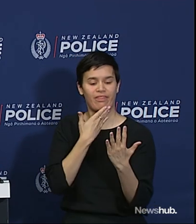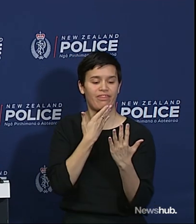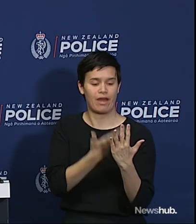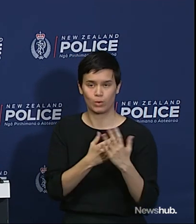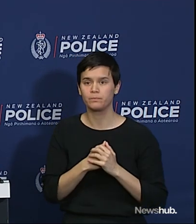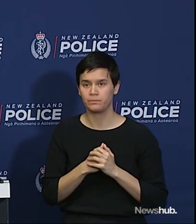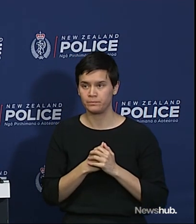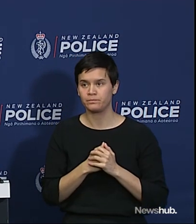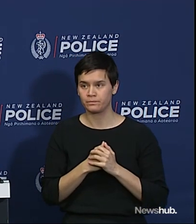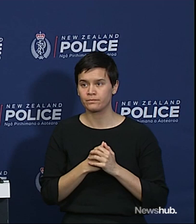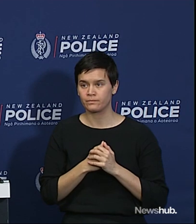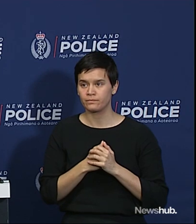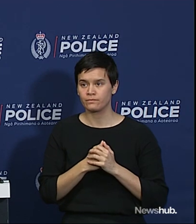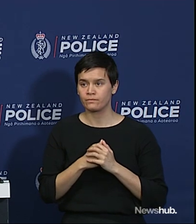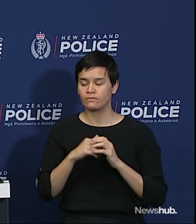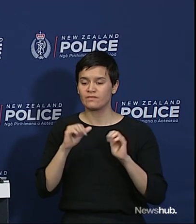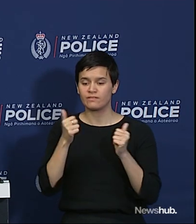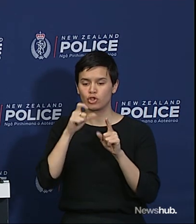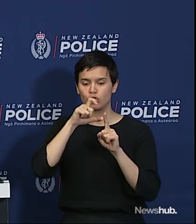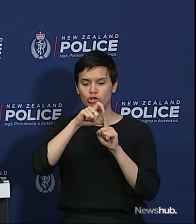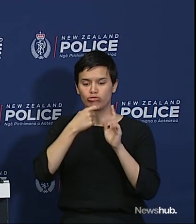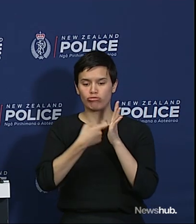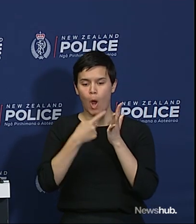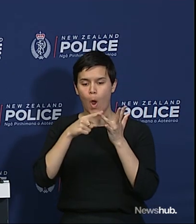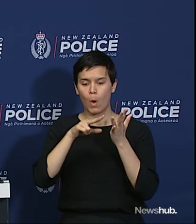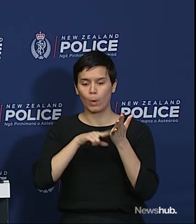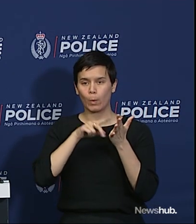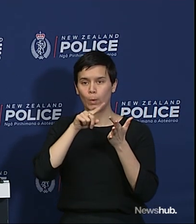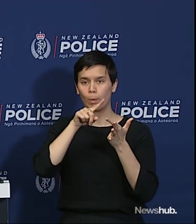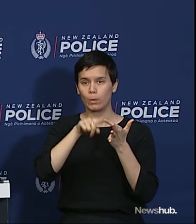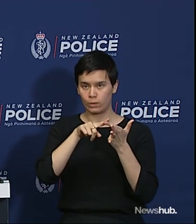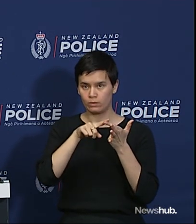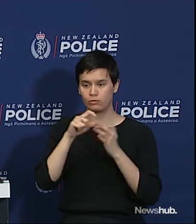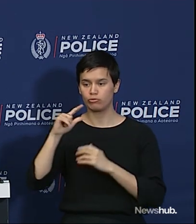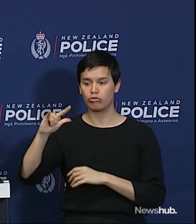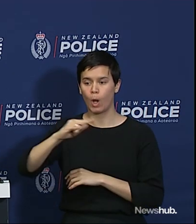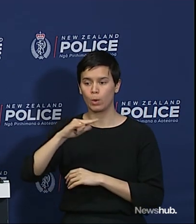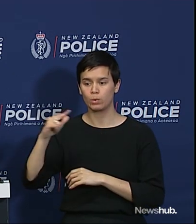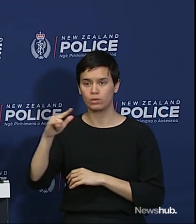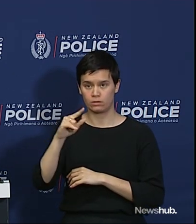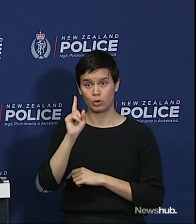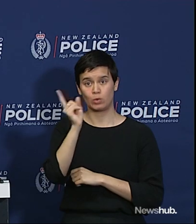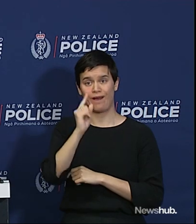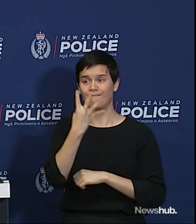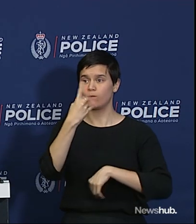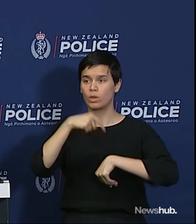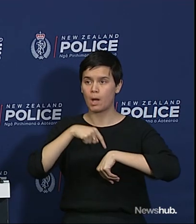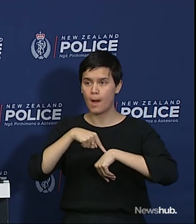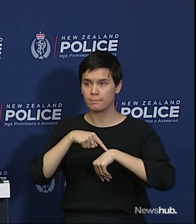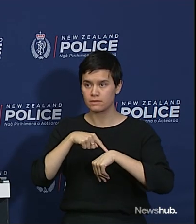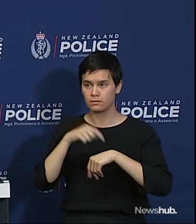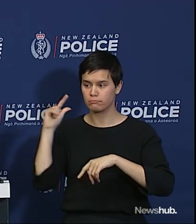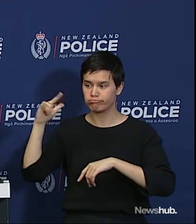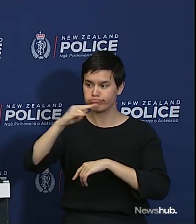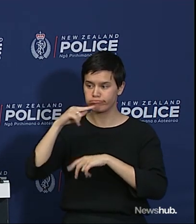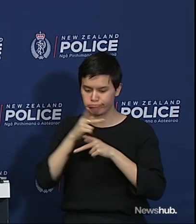The drone that conducted 4 flyovers of the island earlier today, the analysis of that footage that was taken